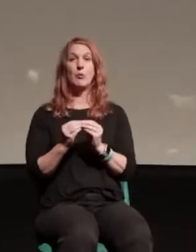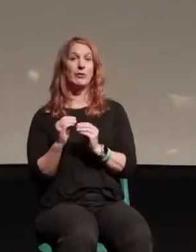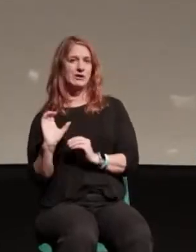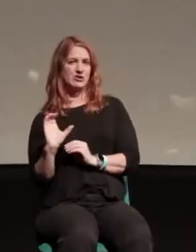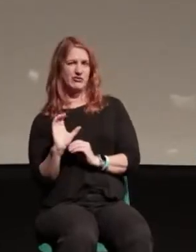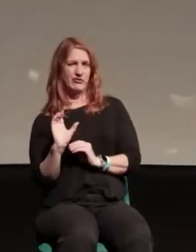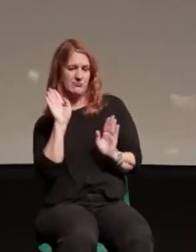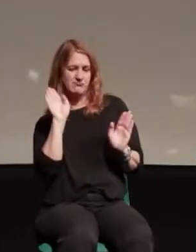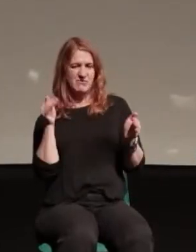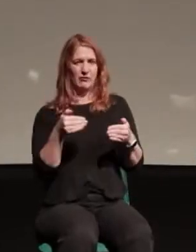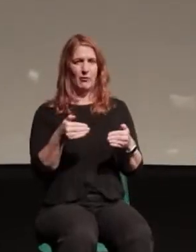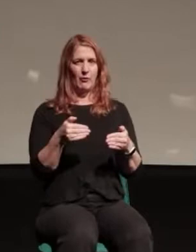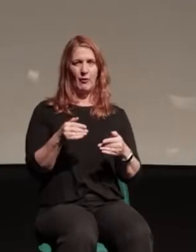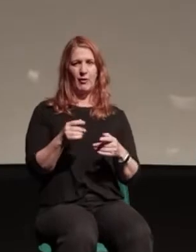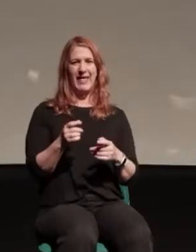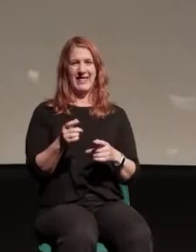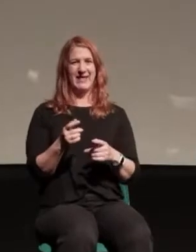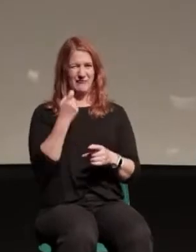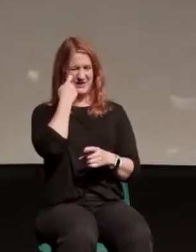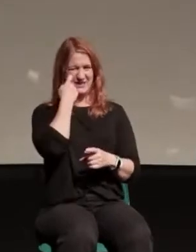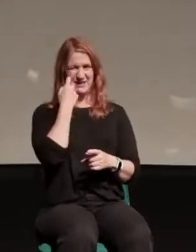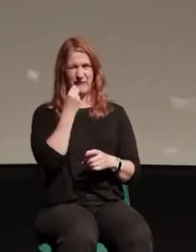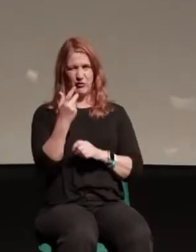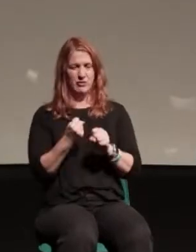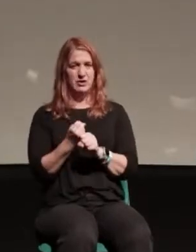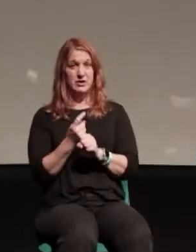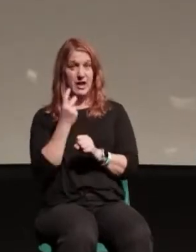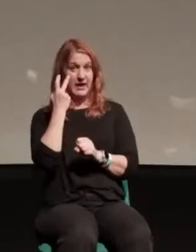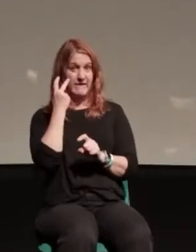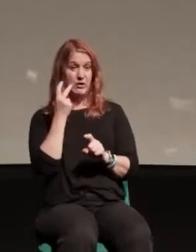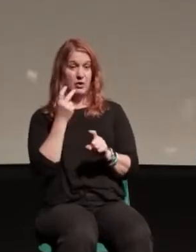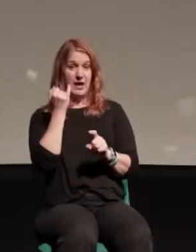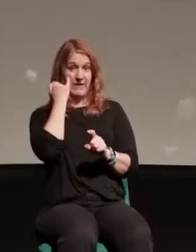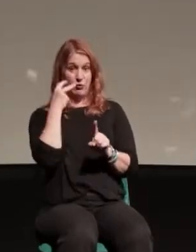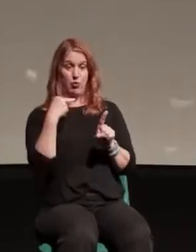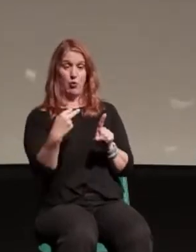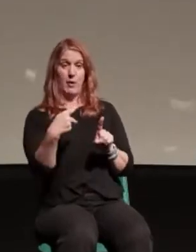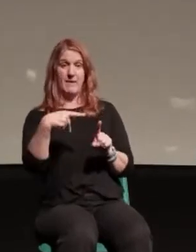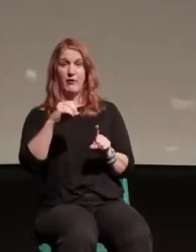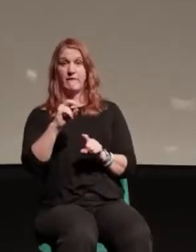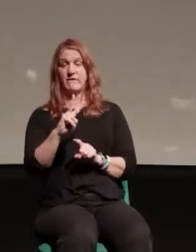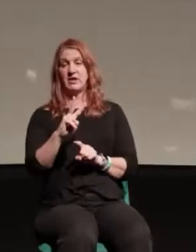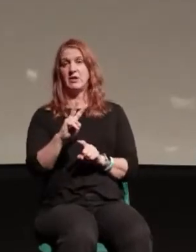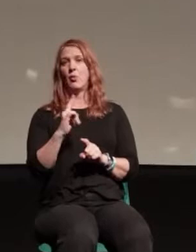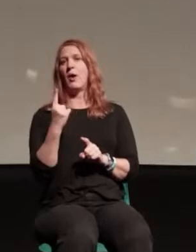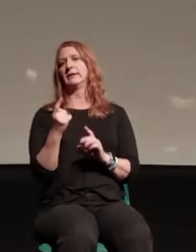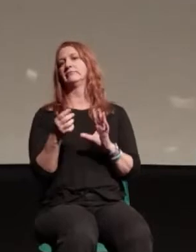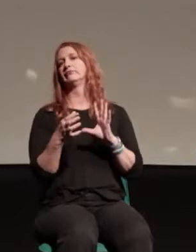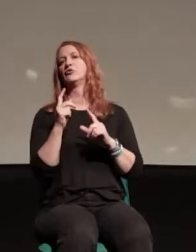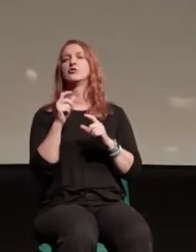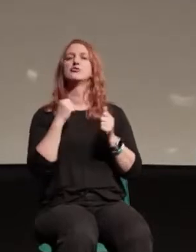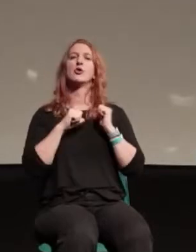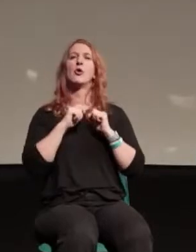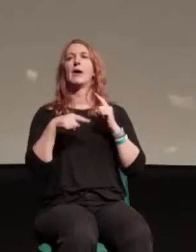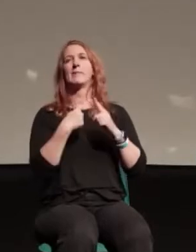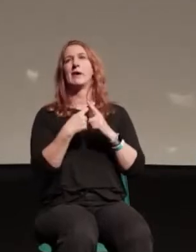in its content over the last few years. If we look at the history of POV, for instance, a series that we are talking about